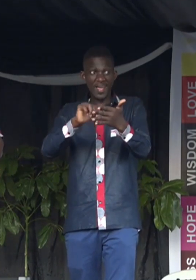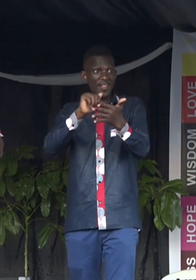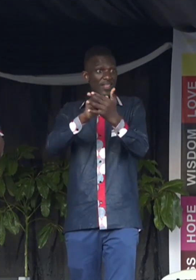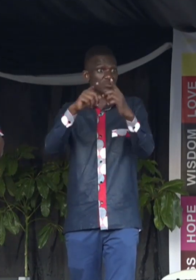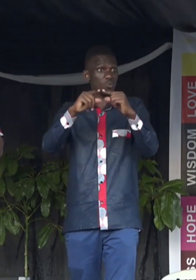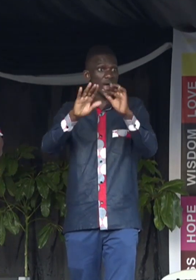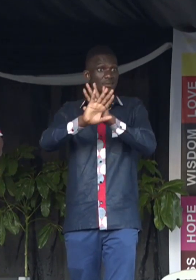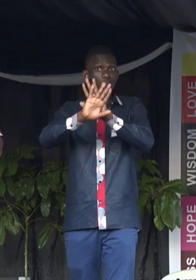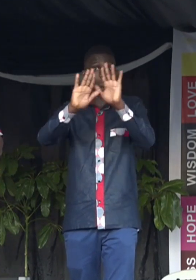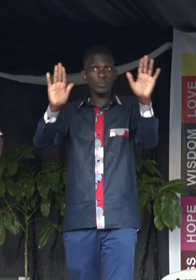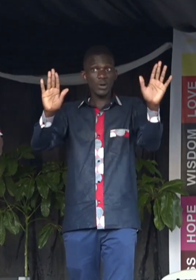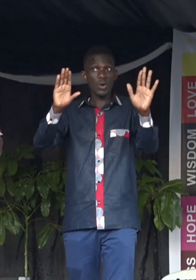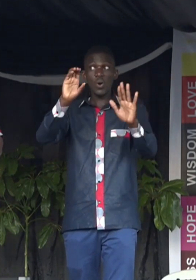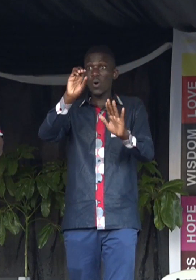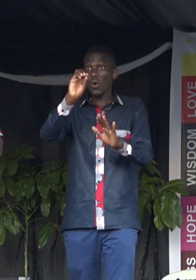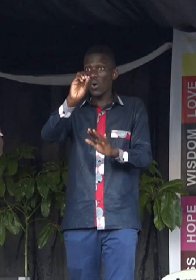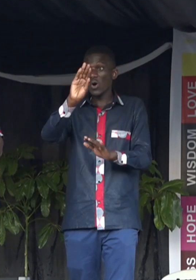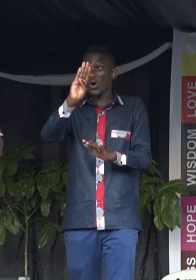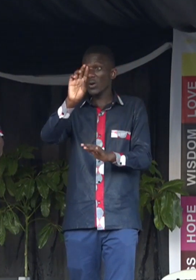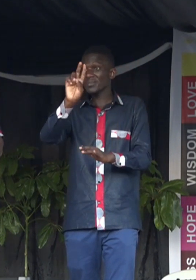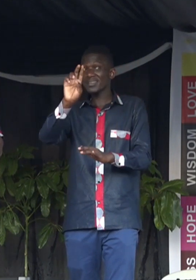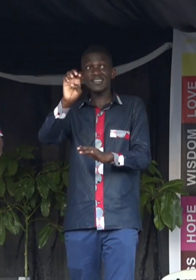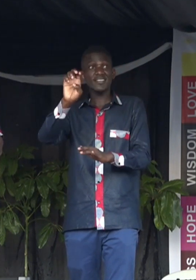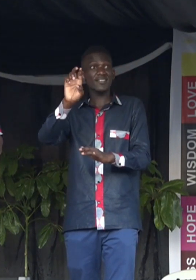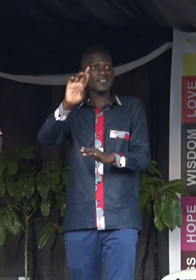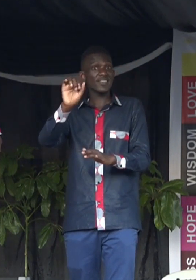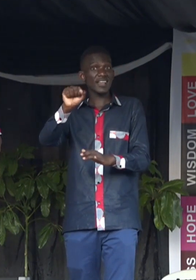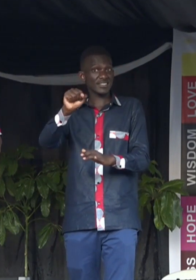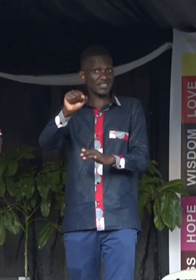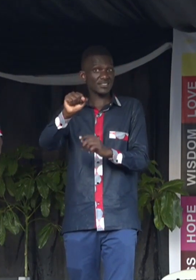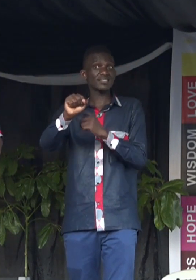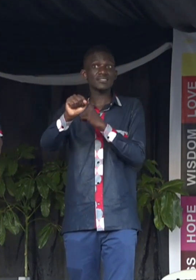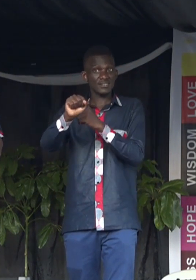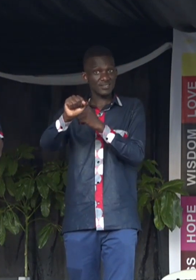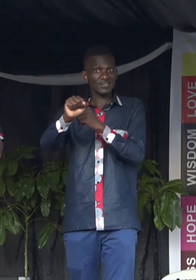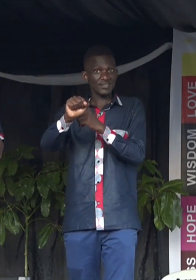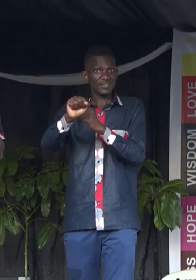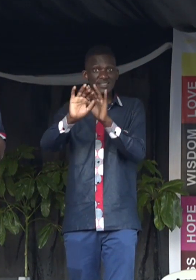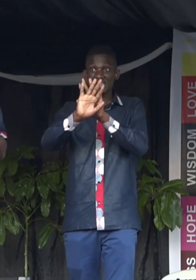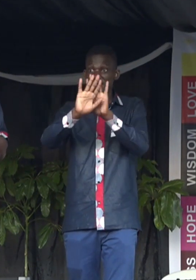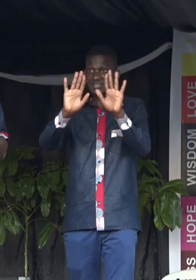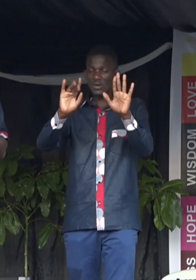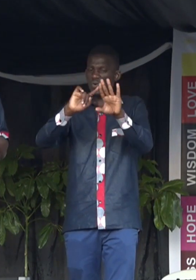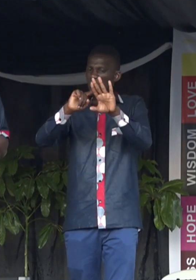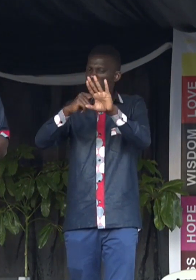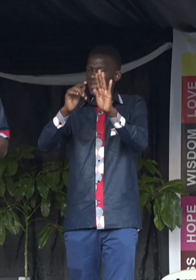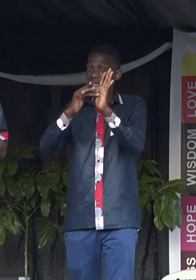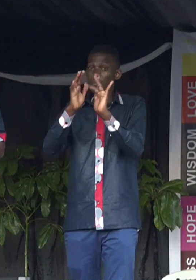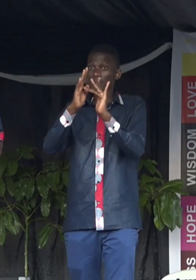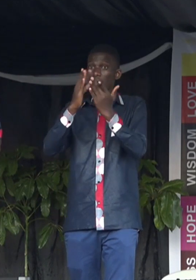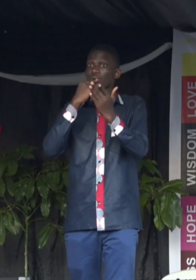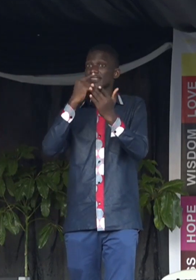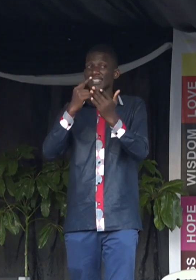Please highlight that word. Omanye bisere mutu soma Bible na ebigambe mutu bituviteka kosira. When the Bible says it is